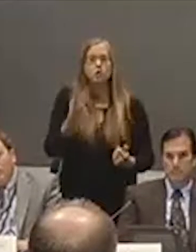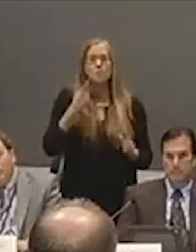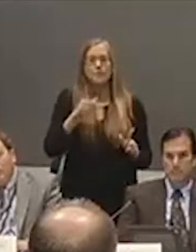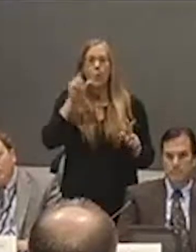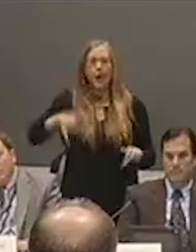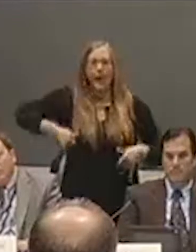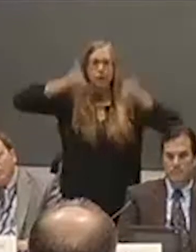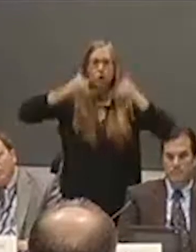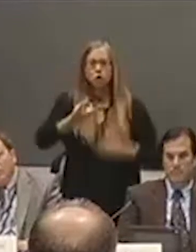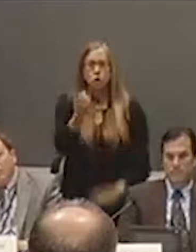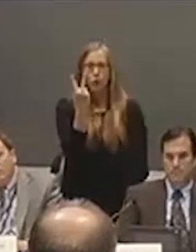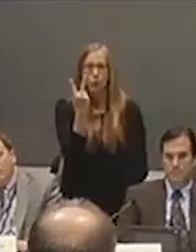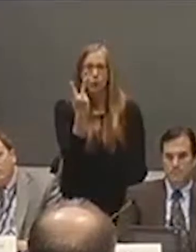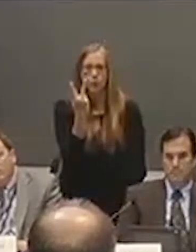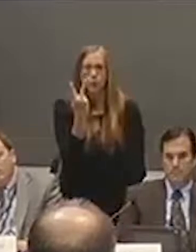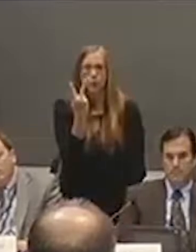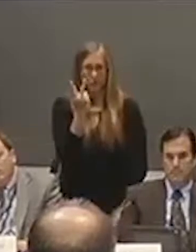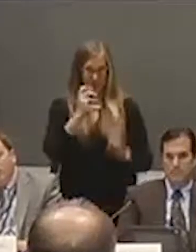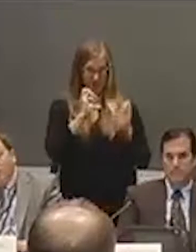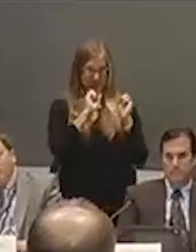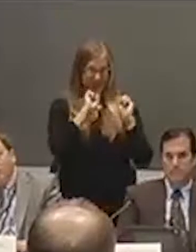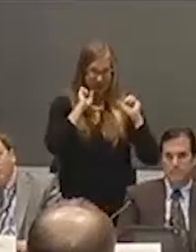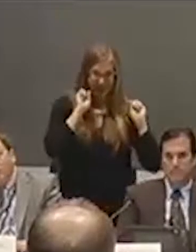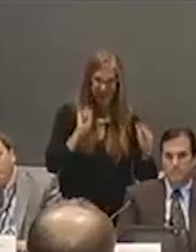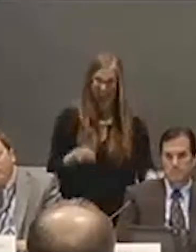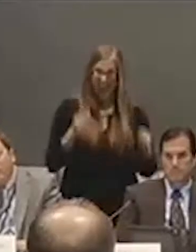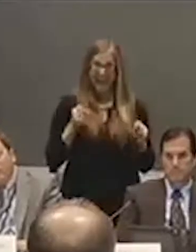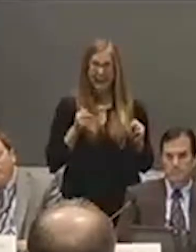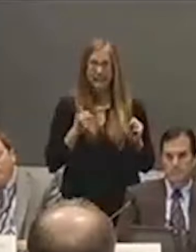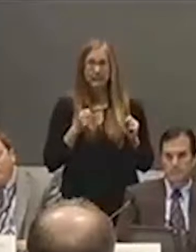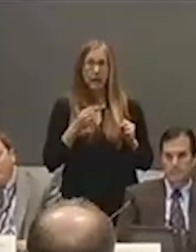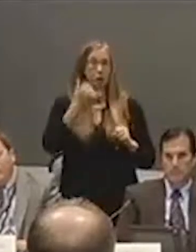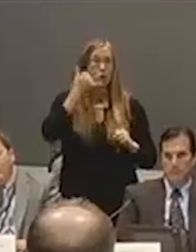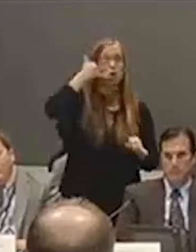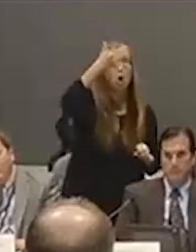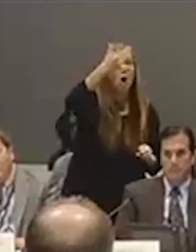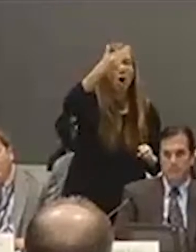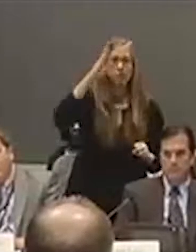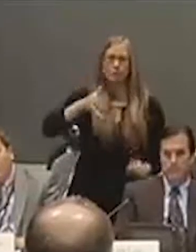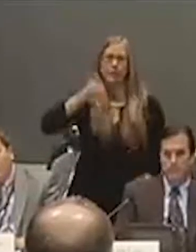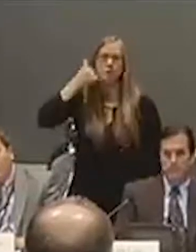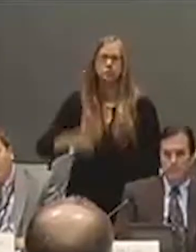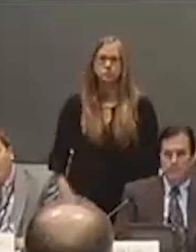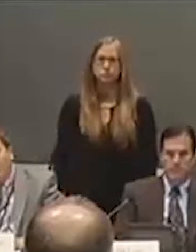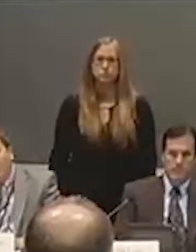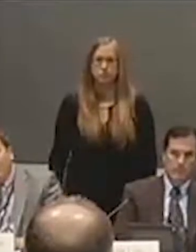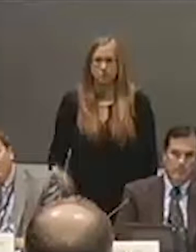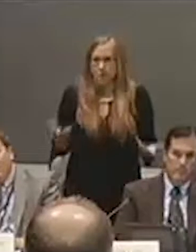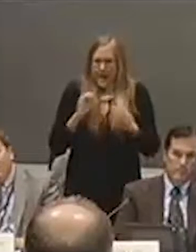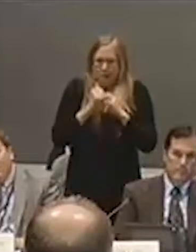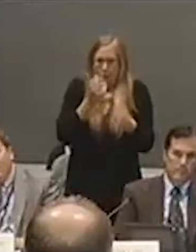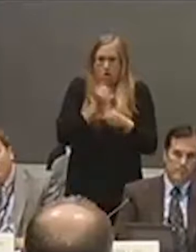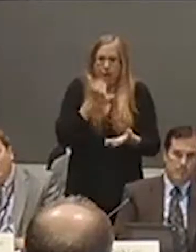so the access to that assistance was almost non-existent. I know